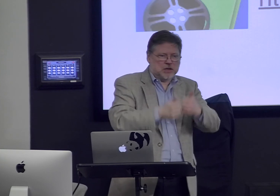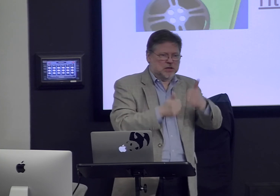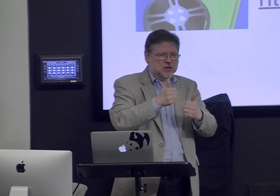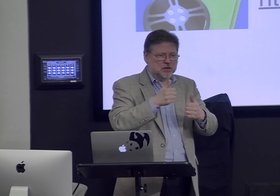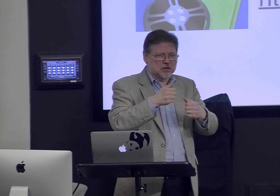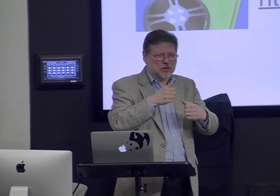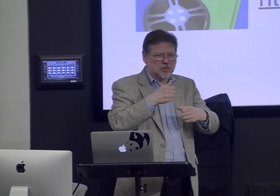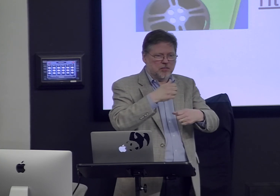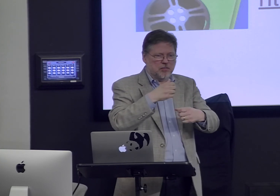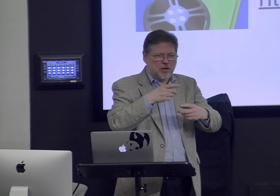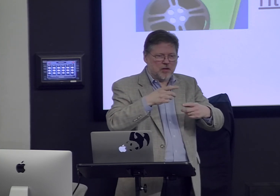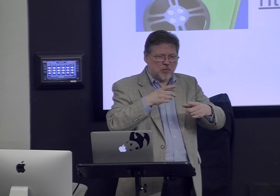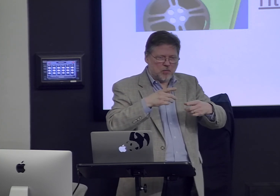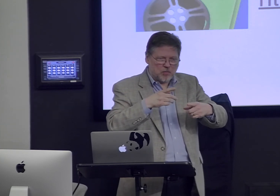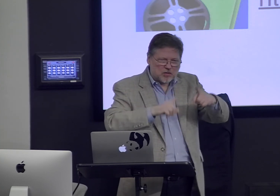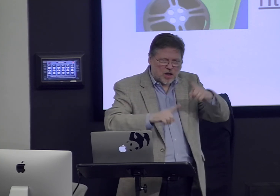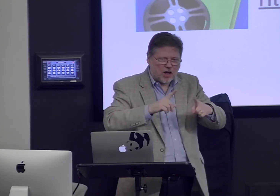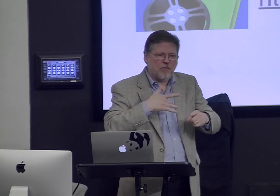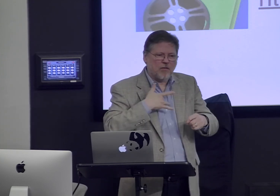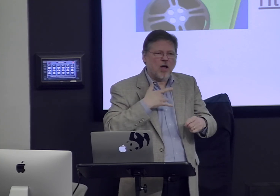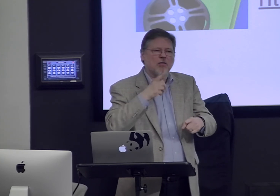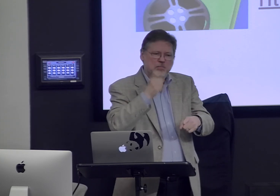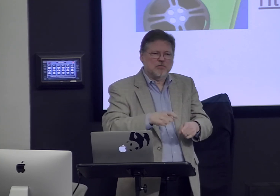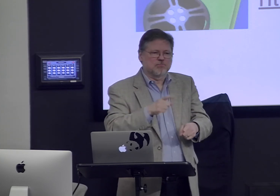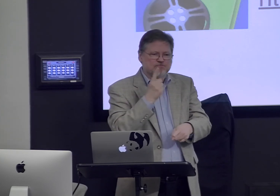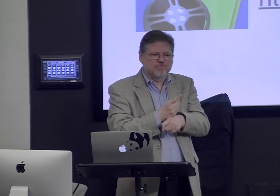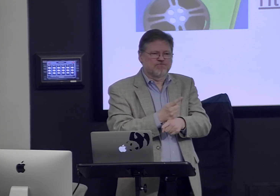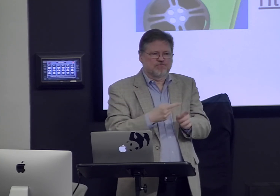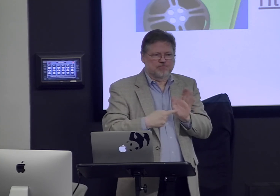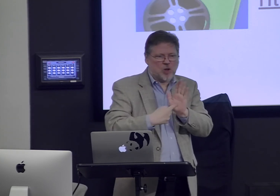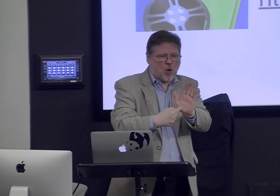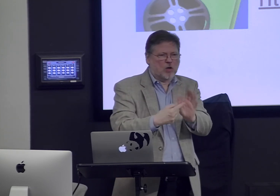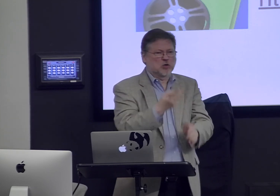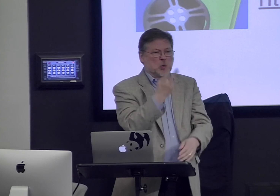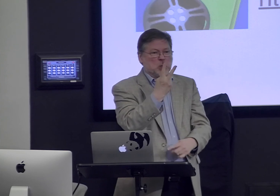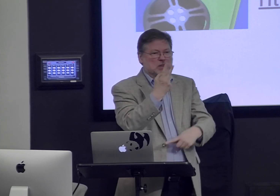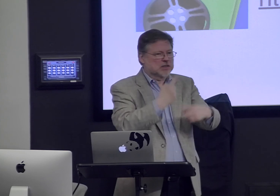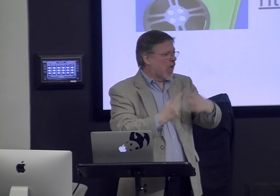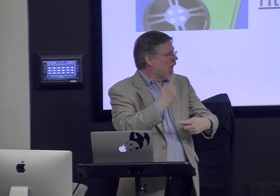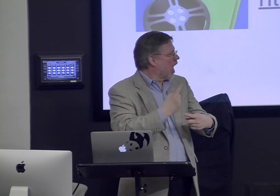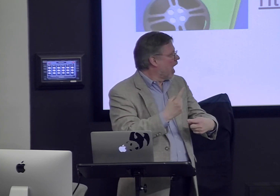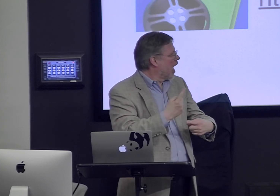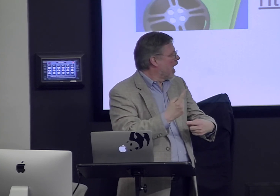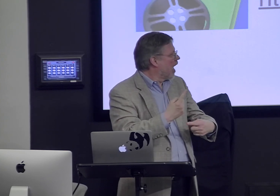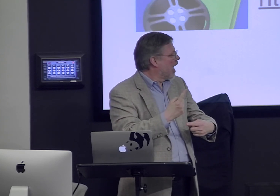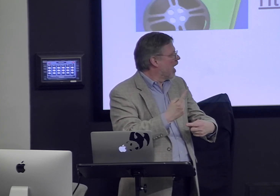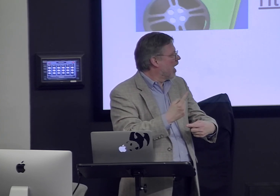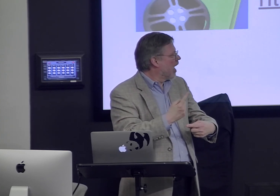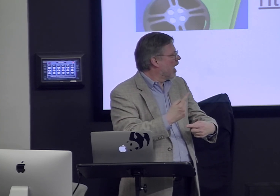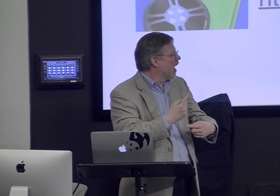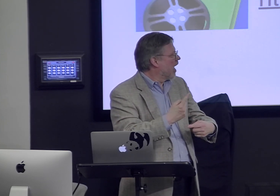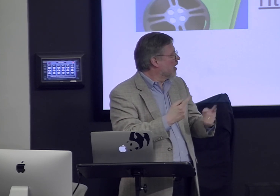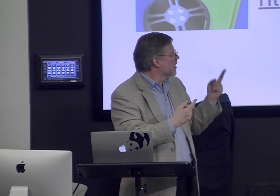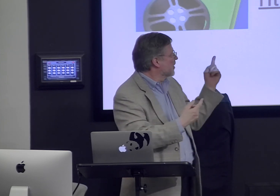make those films. So there was a difference of opinion about which signs were appropriate